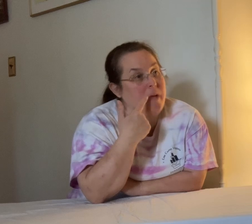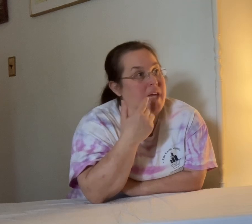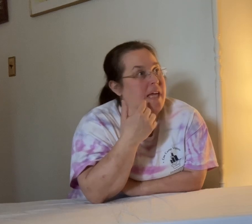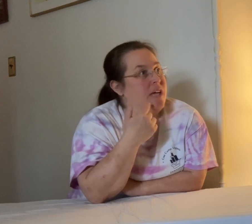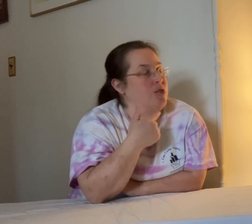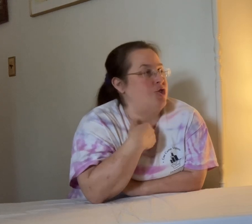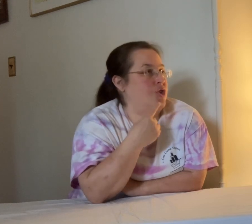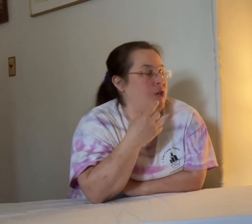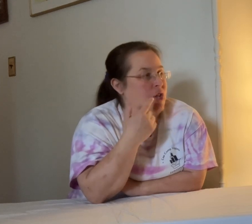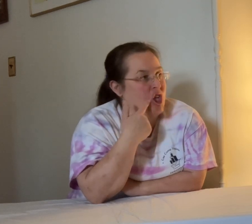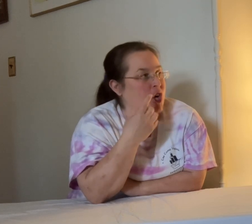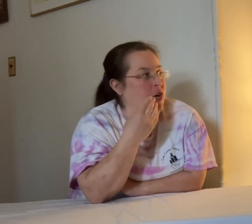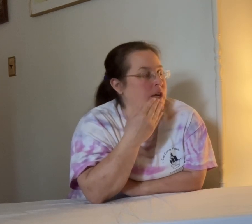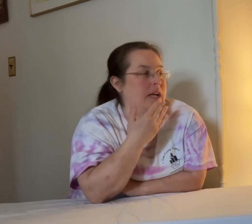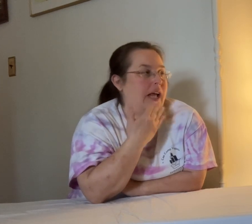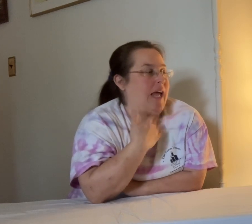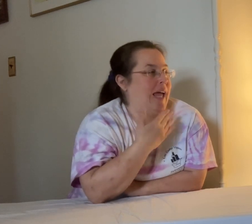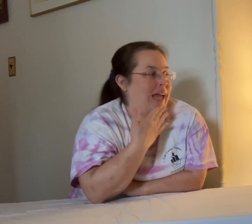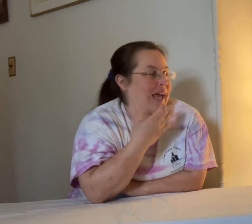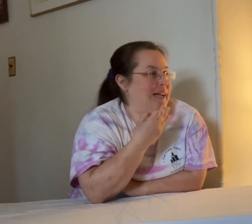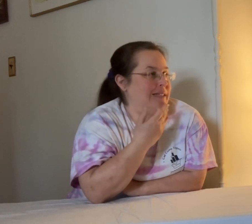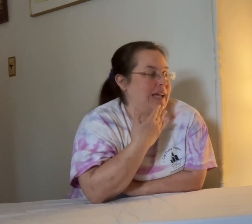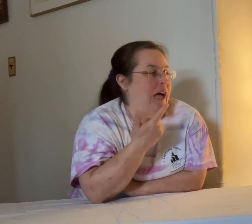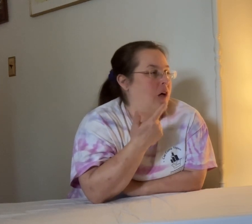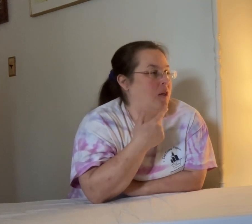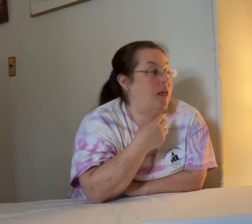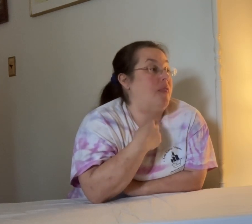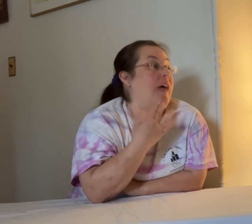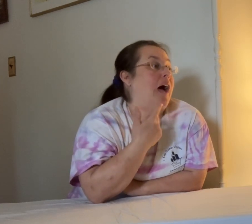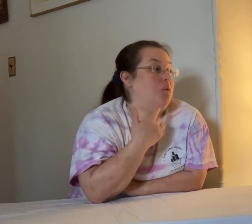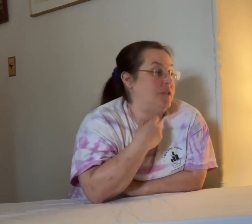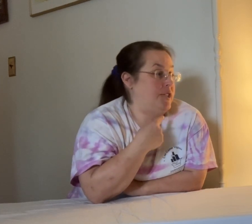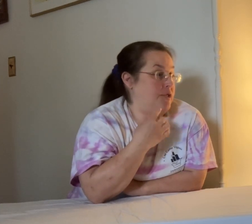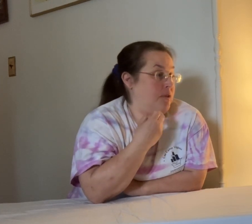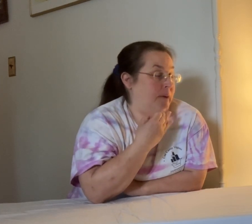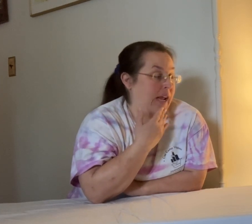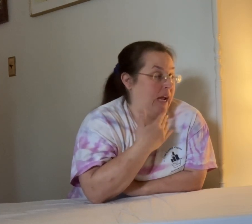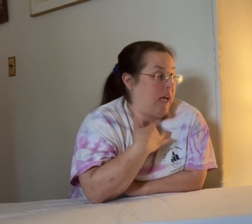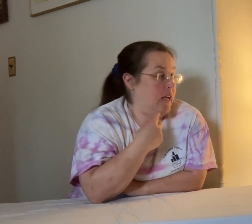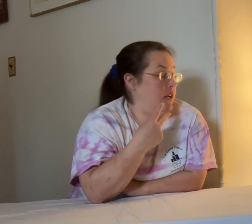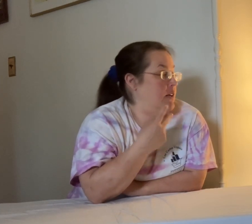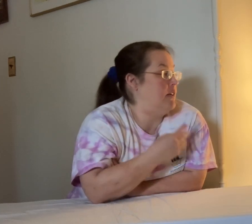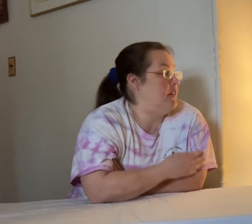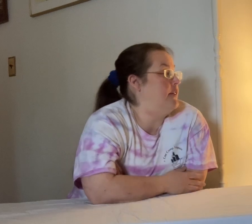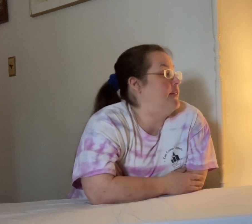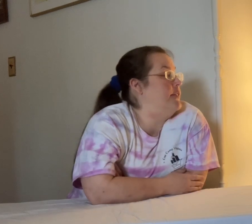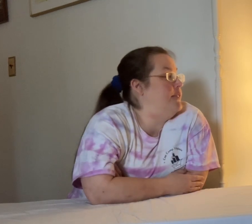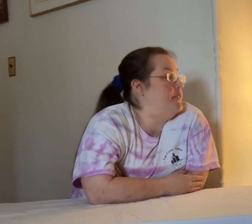we should learn ASL. That was discriminating.